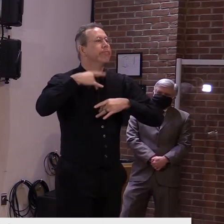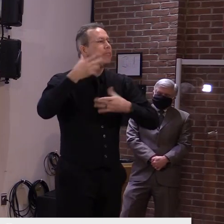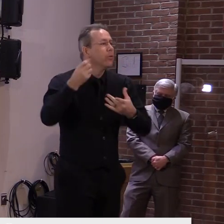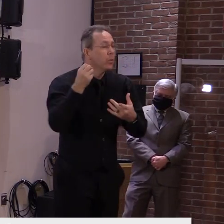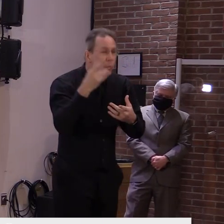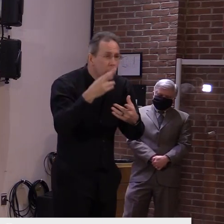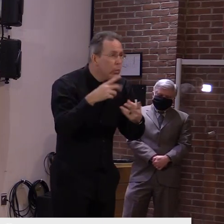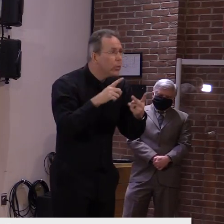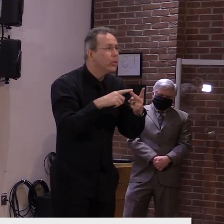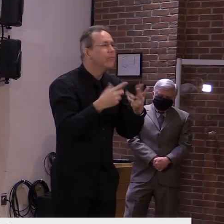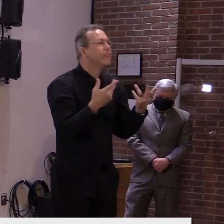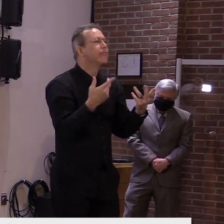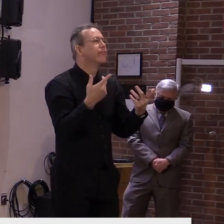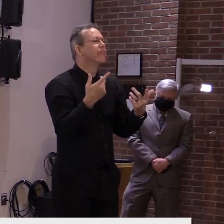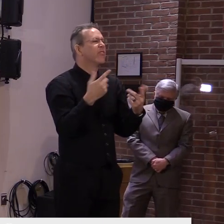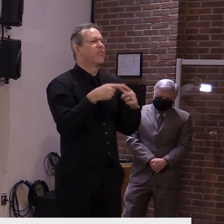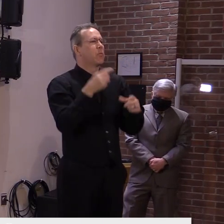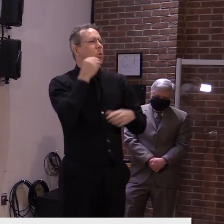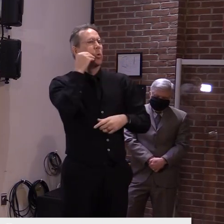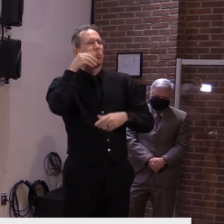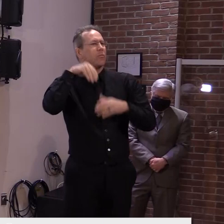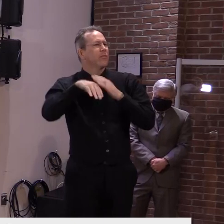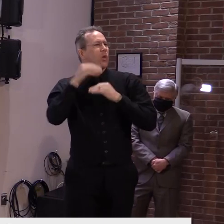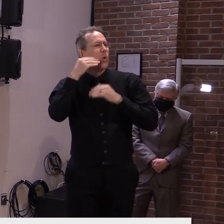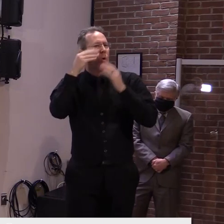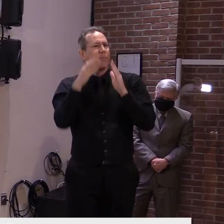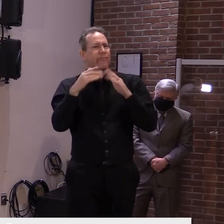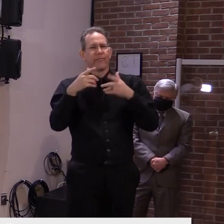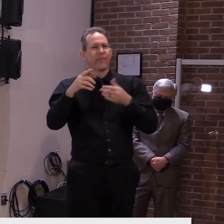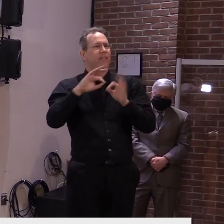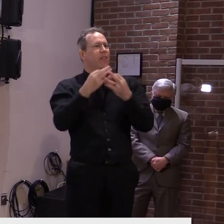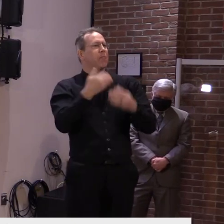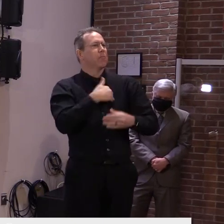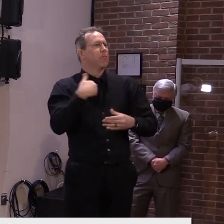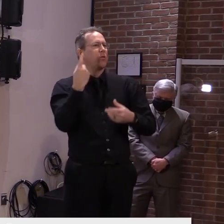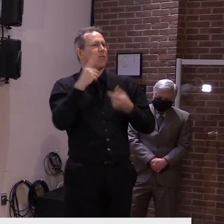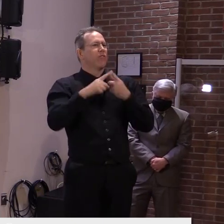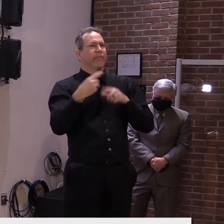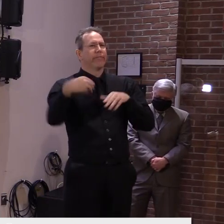in communities than we're accustomed to, these are how the cases show up.